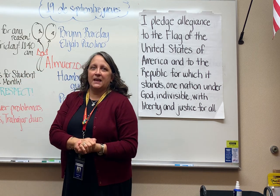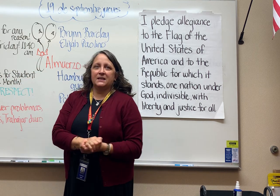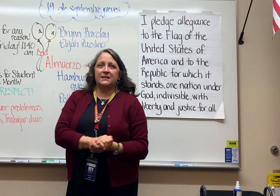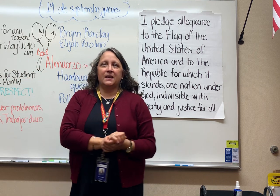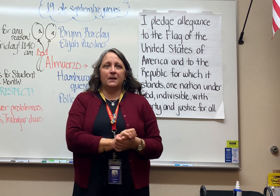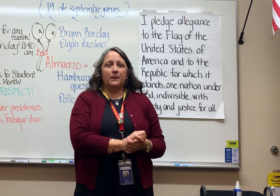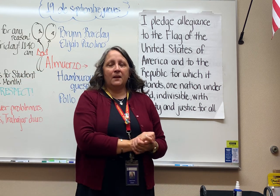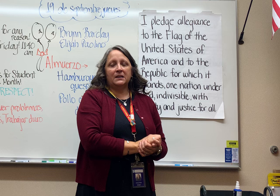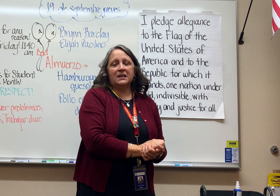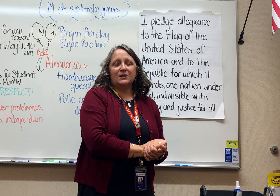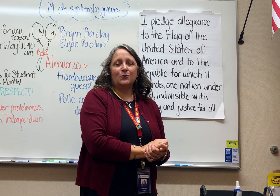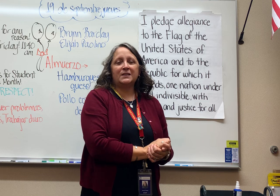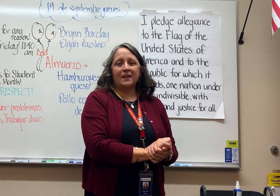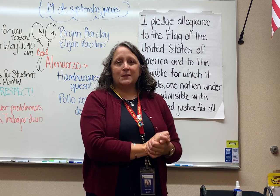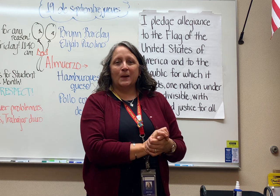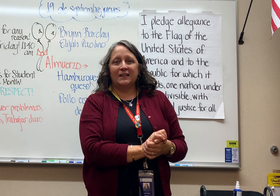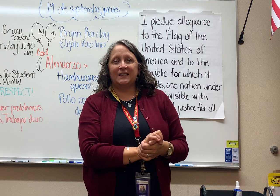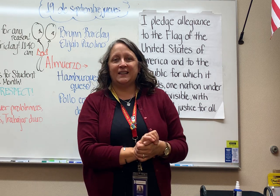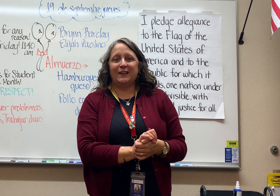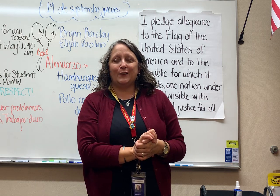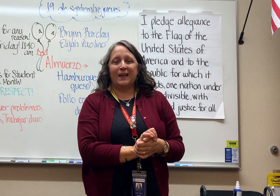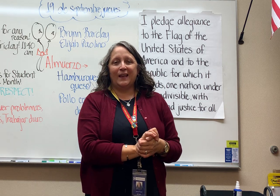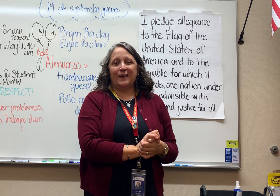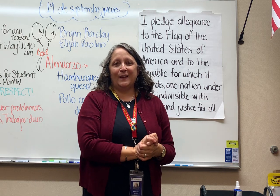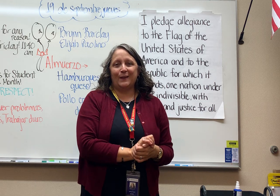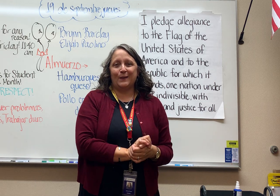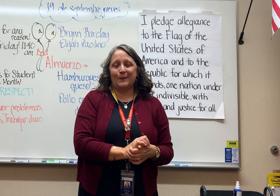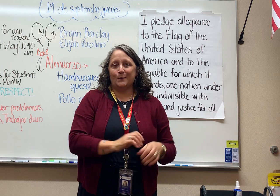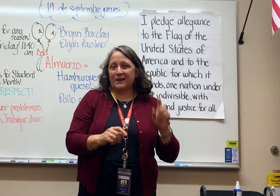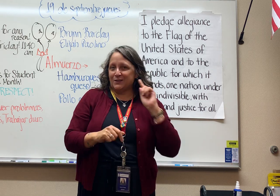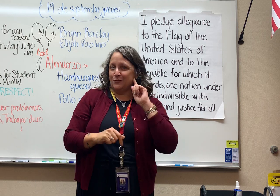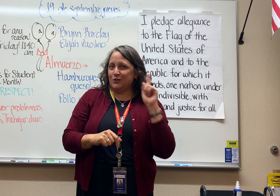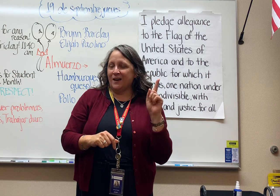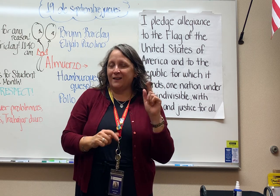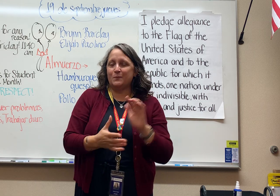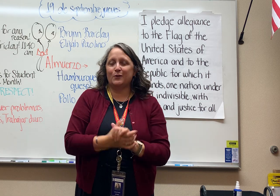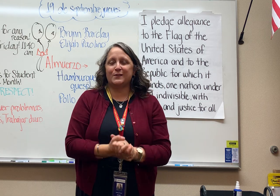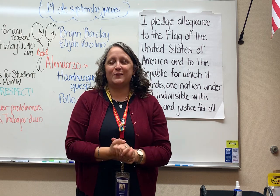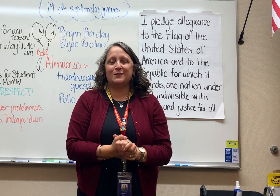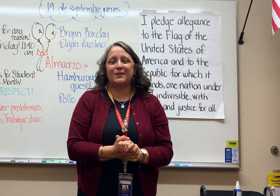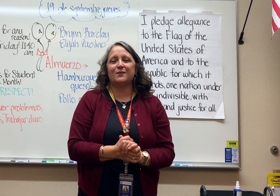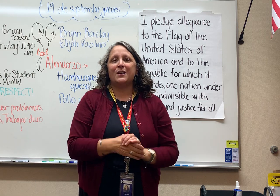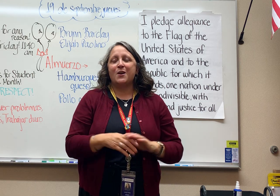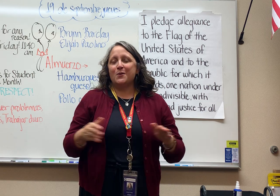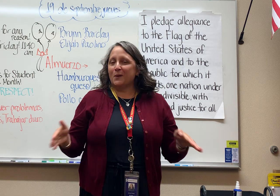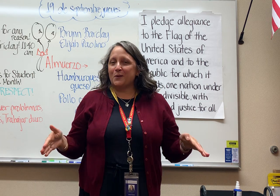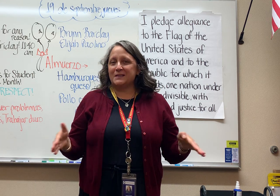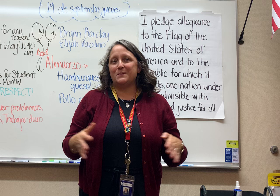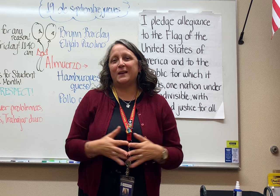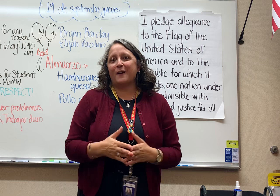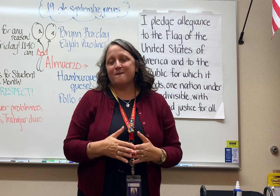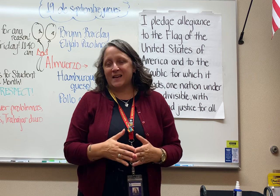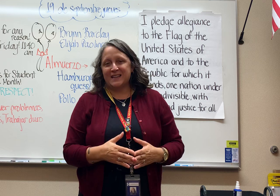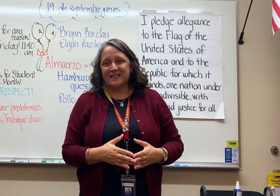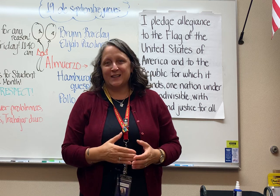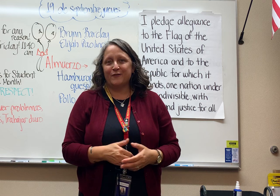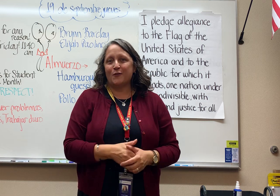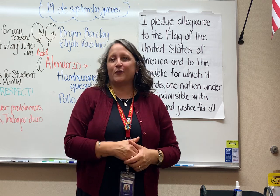este viernes, ustedes van a tener, van a escuchar por los anuncios who are going to be our Fantastic Four